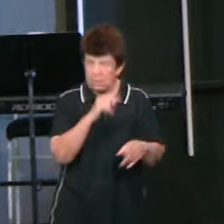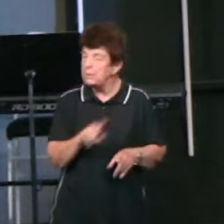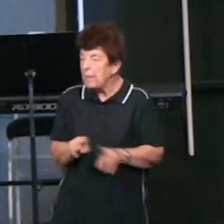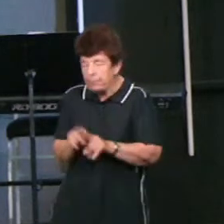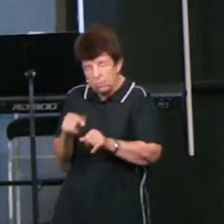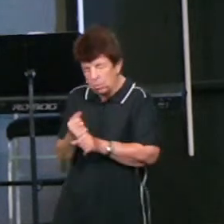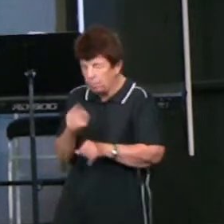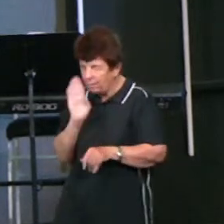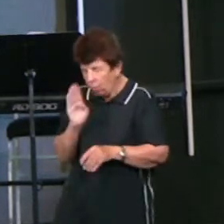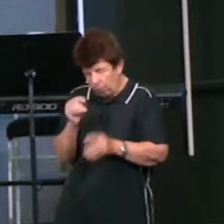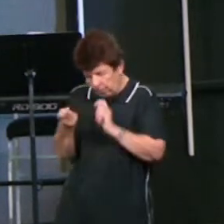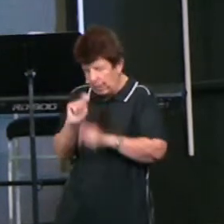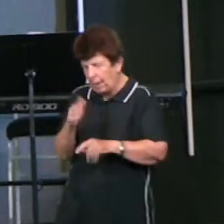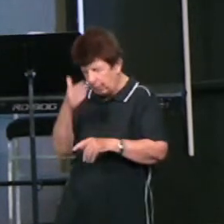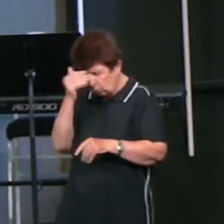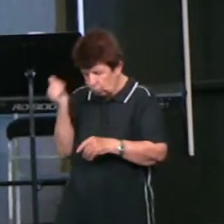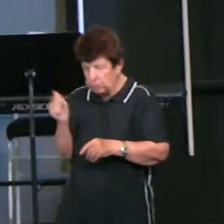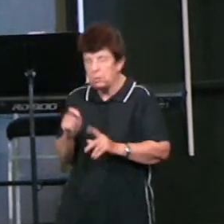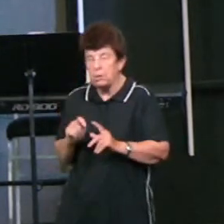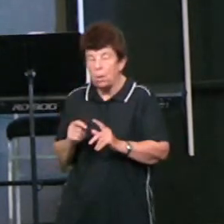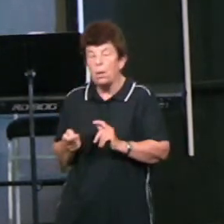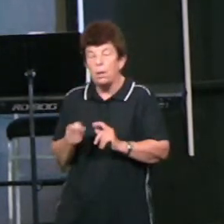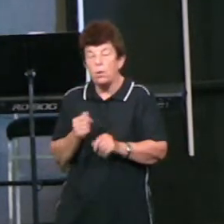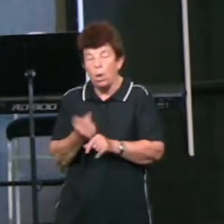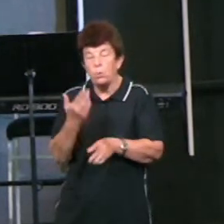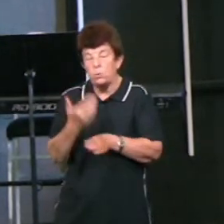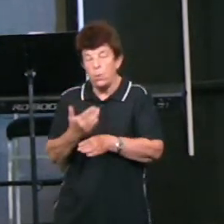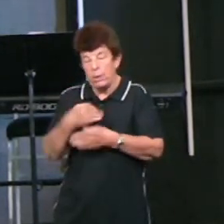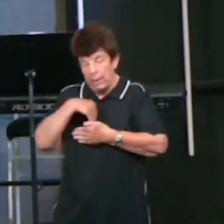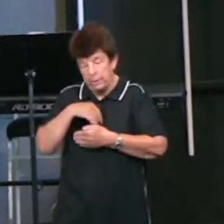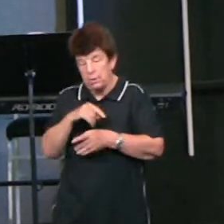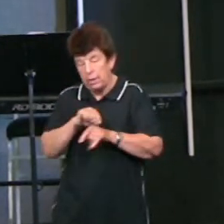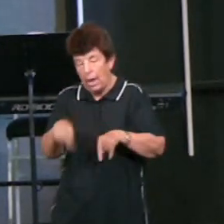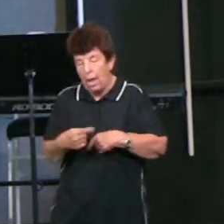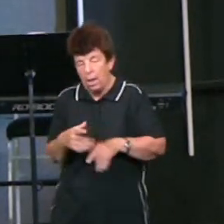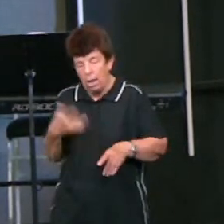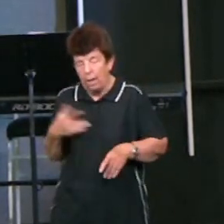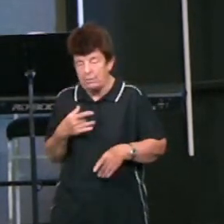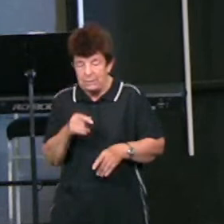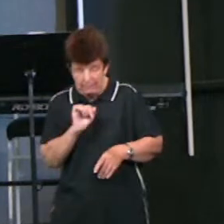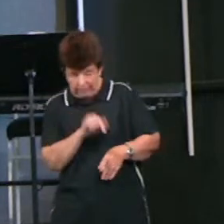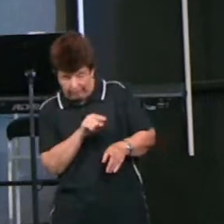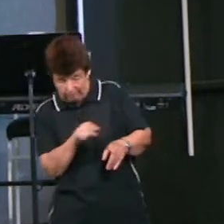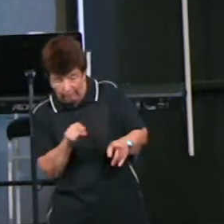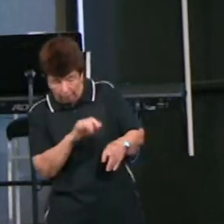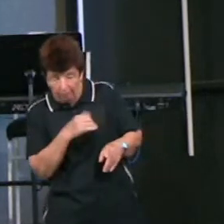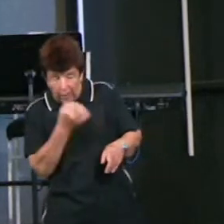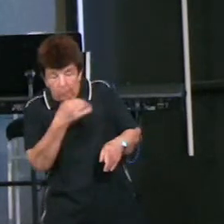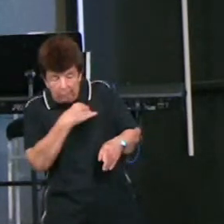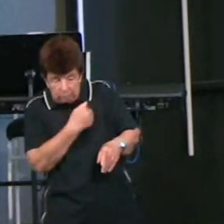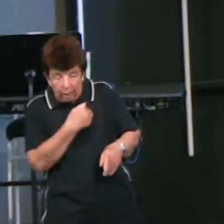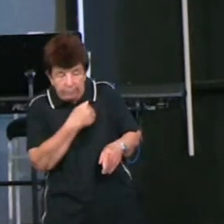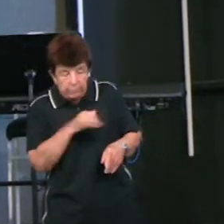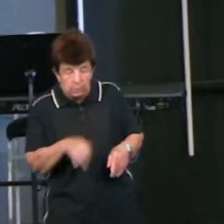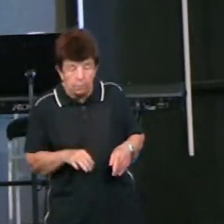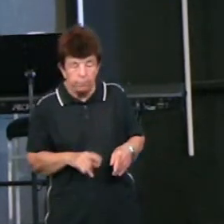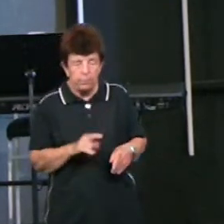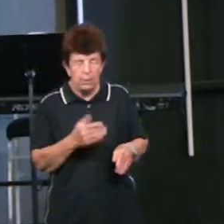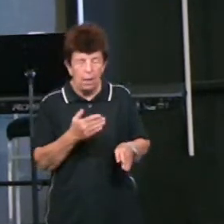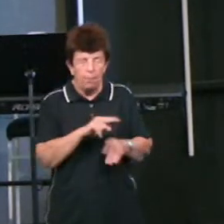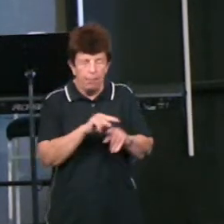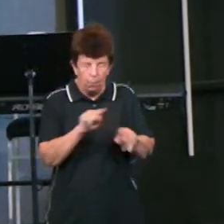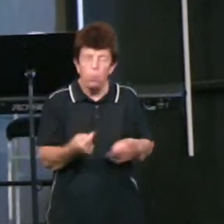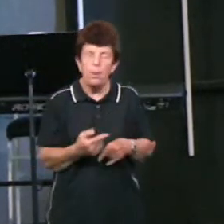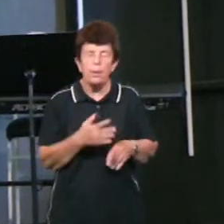too is at work in the people that we might try to avoid because they're a little bit rough around the edges. And we're called to